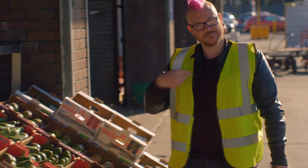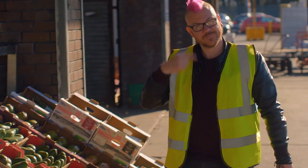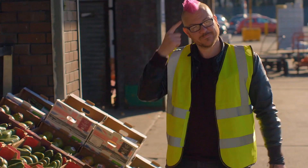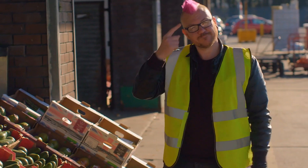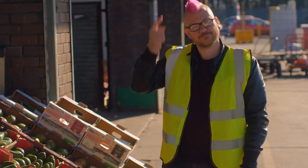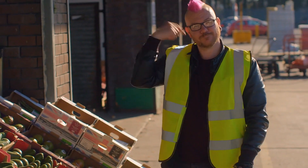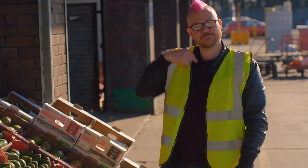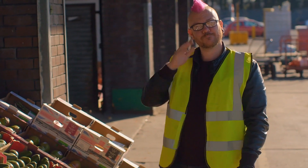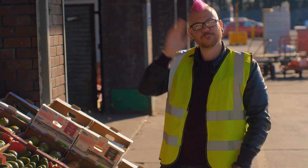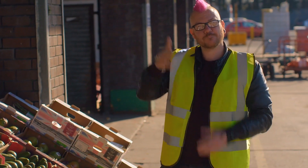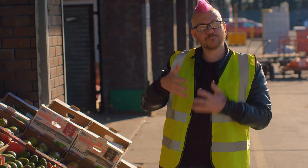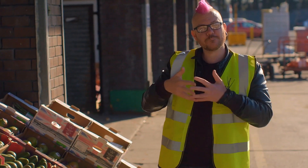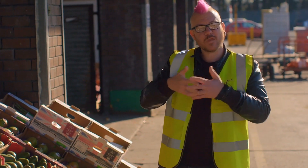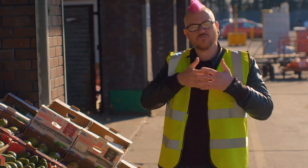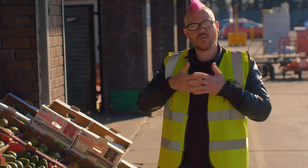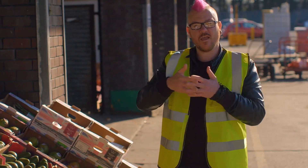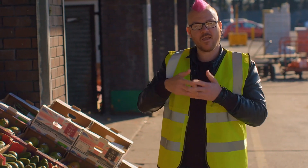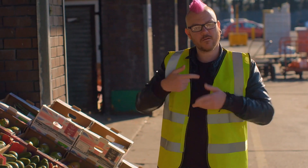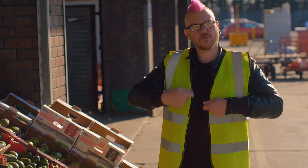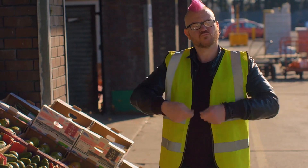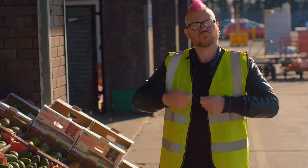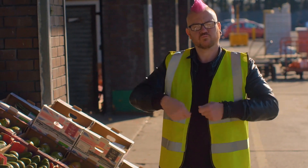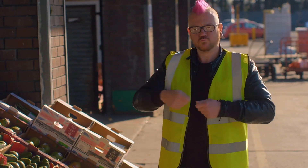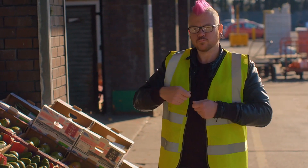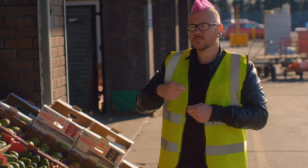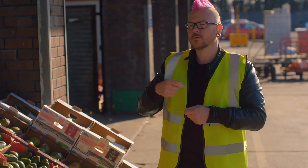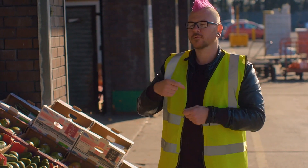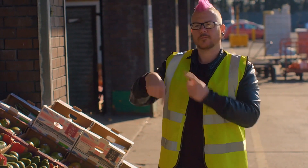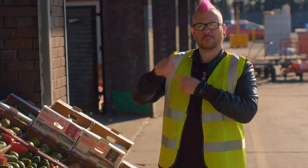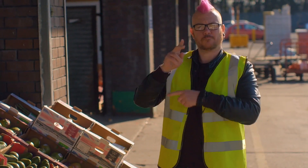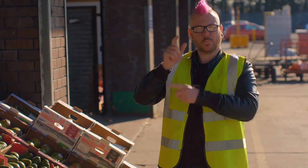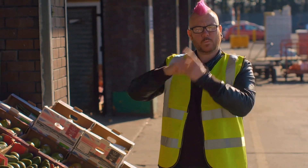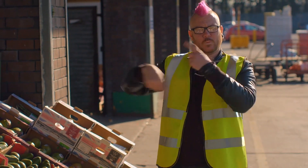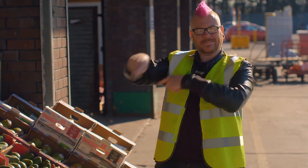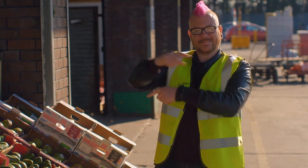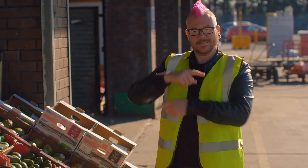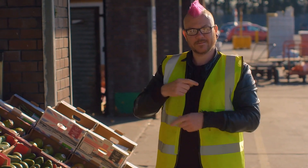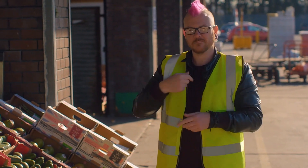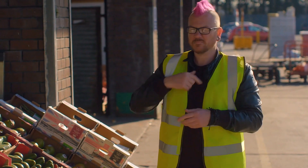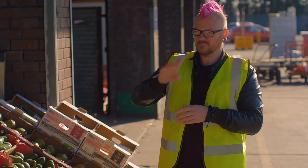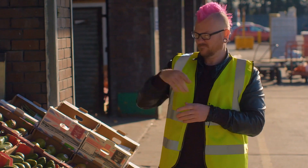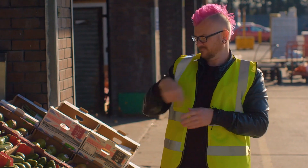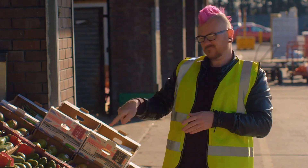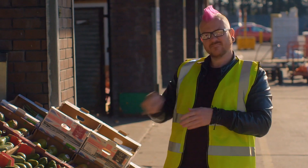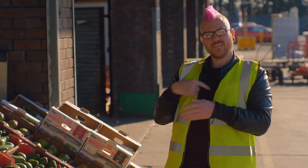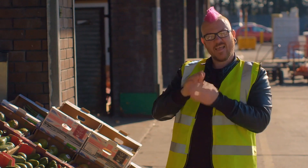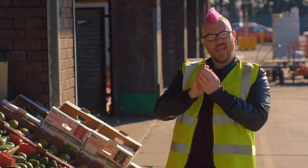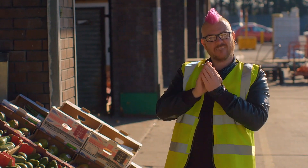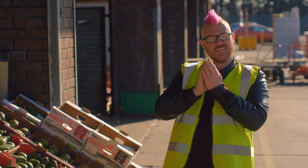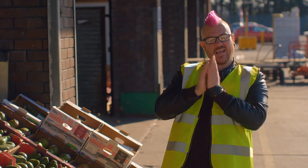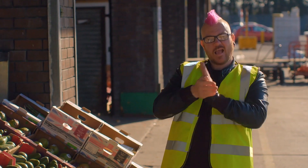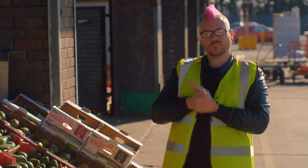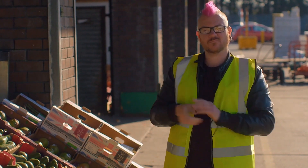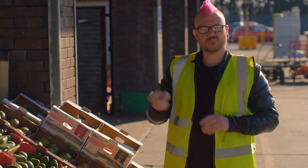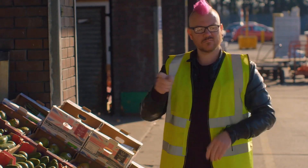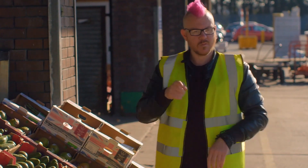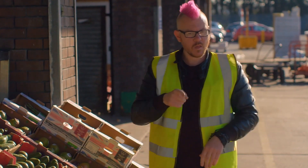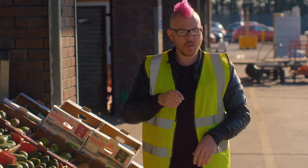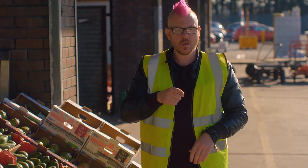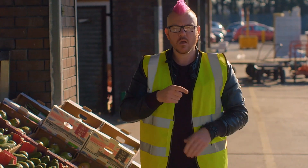This reminds me of when I was in America cooking with the deaf community. And I used my sign for avocado, and